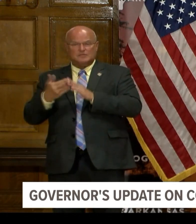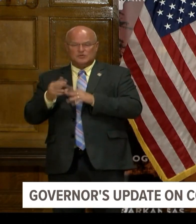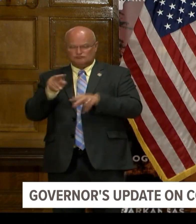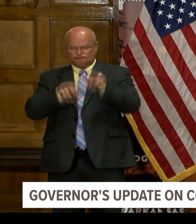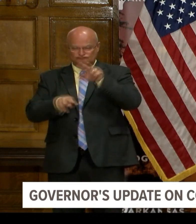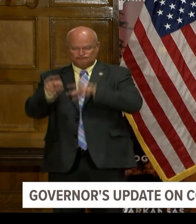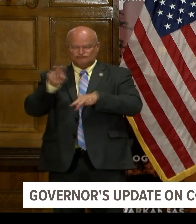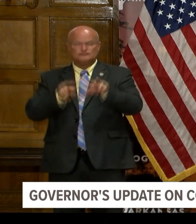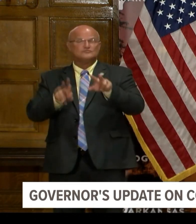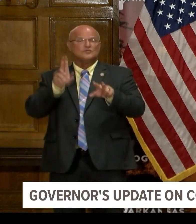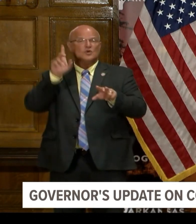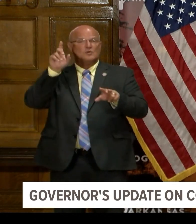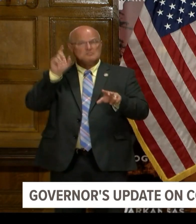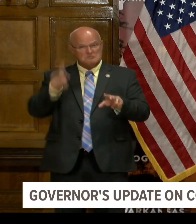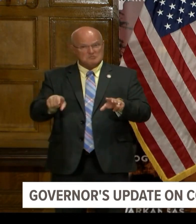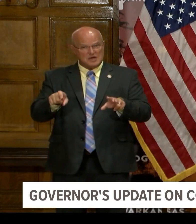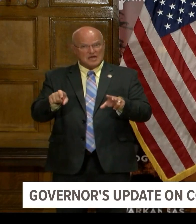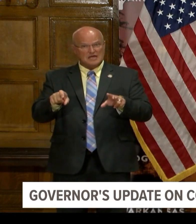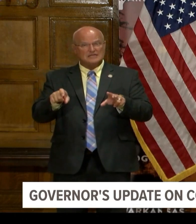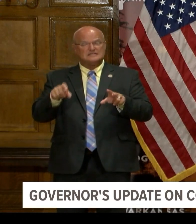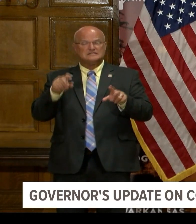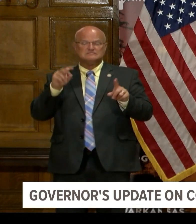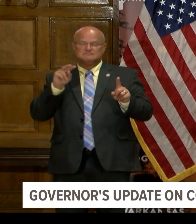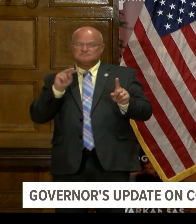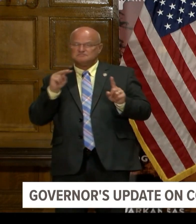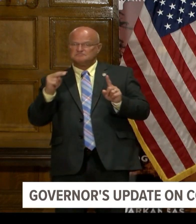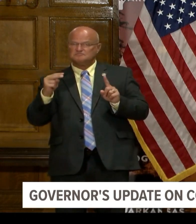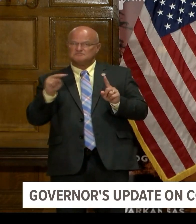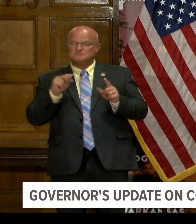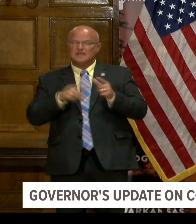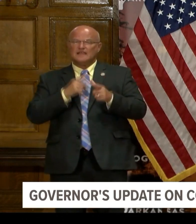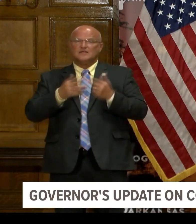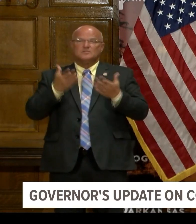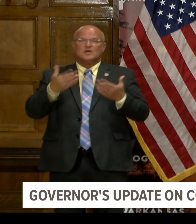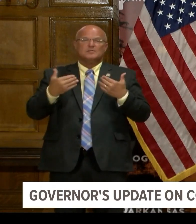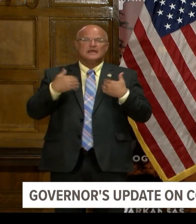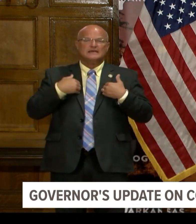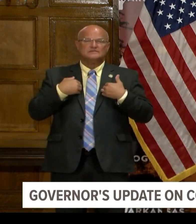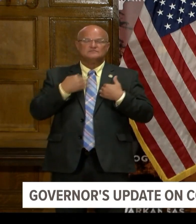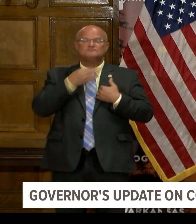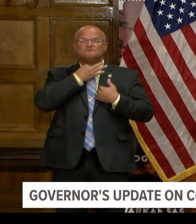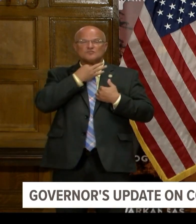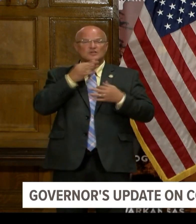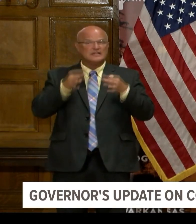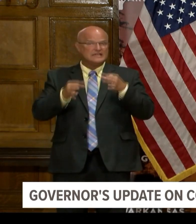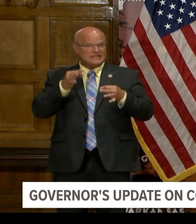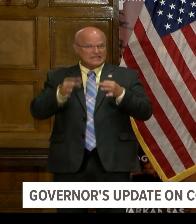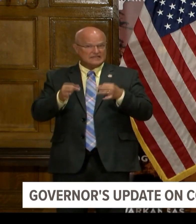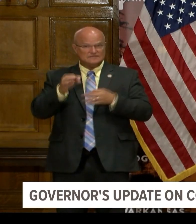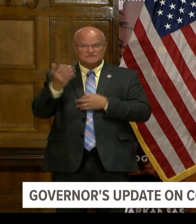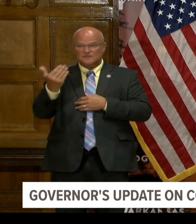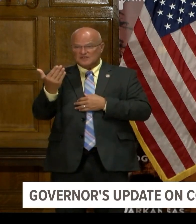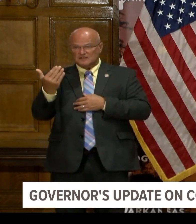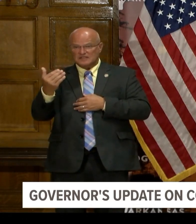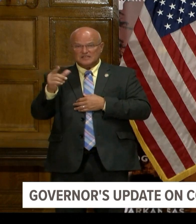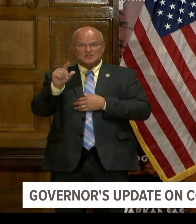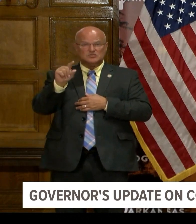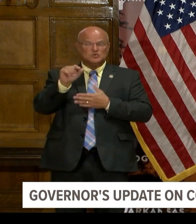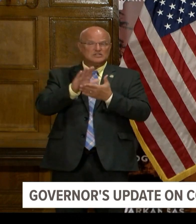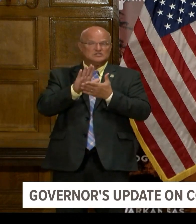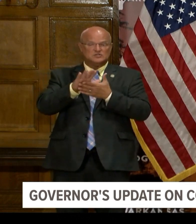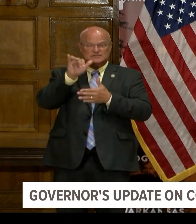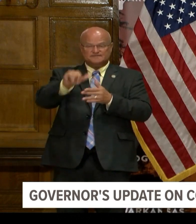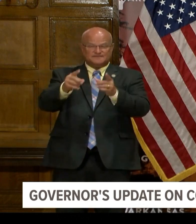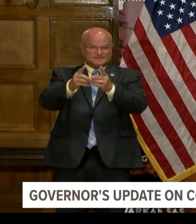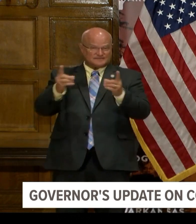that, they're going to have to put it in perspective, and then you're probably going to have to inquire if there's 15 or 20 schools in that